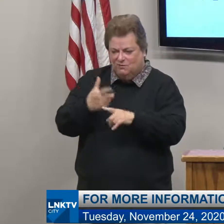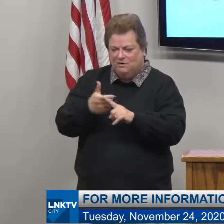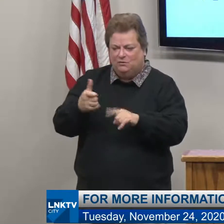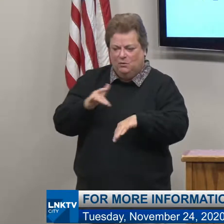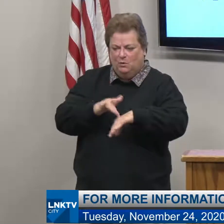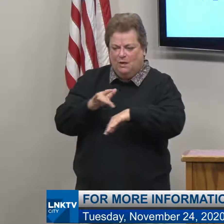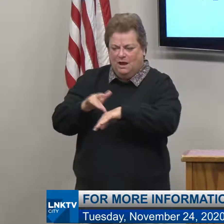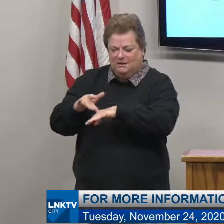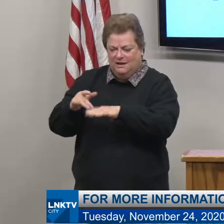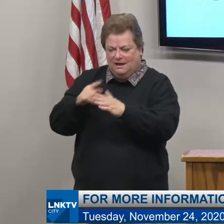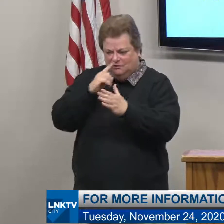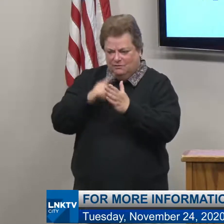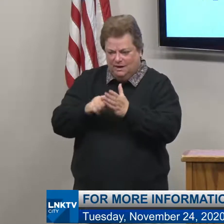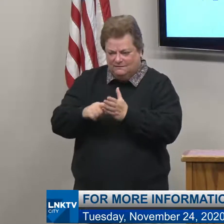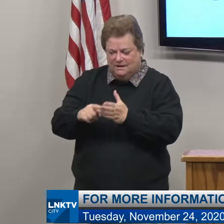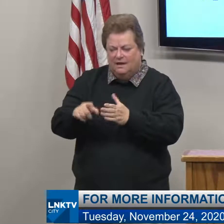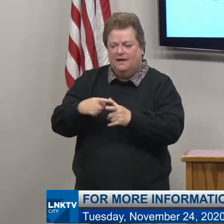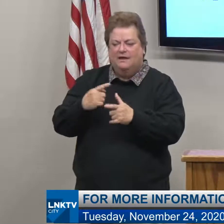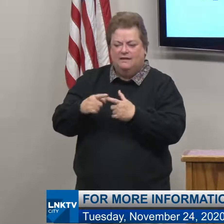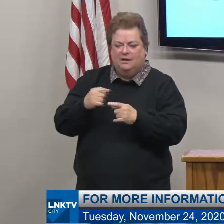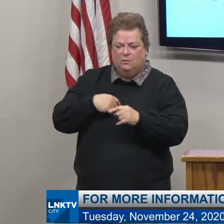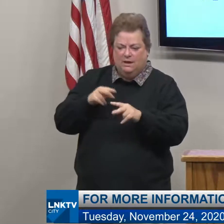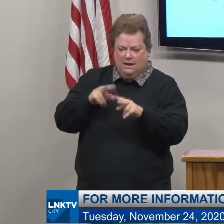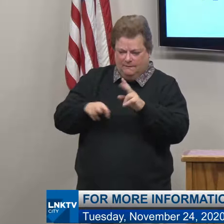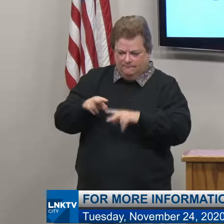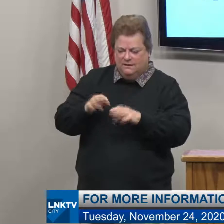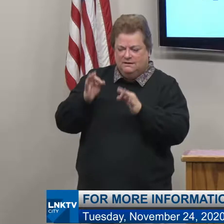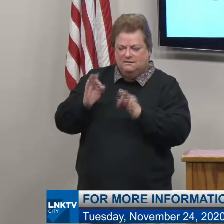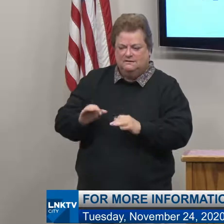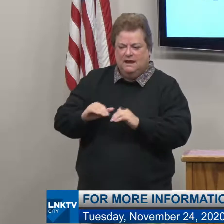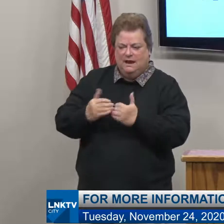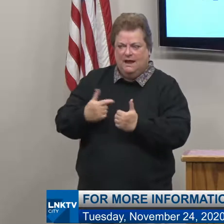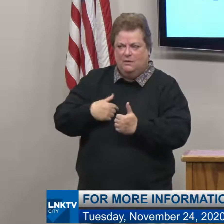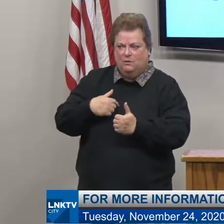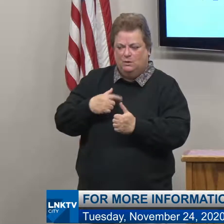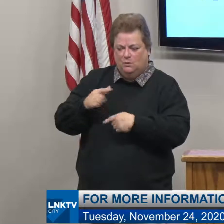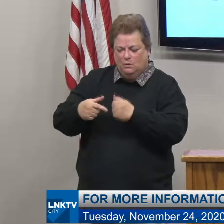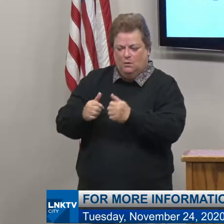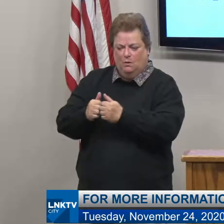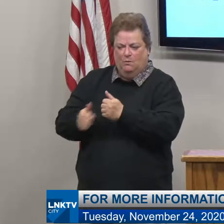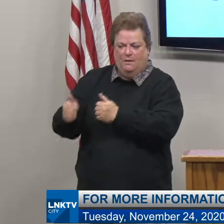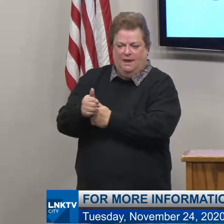formulating how we can go forward on December 7th.